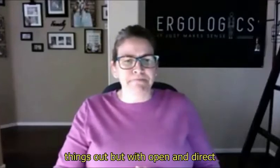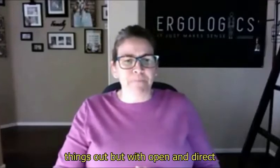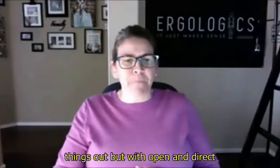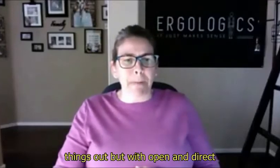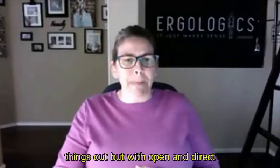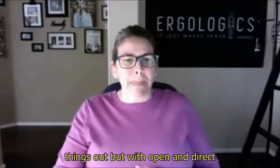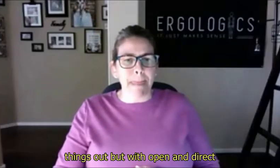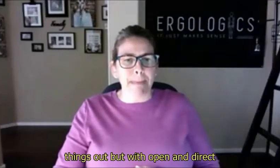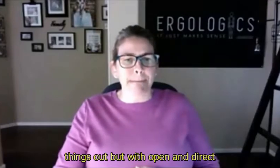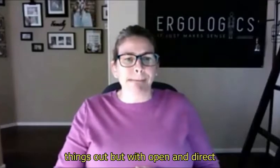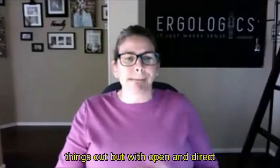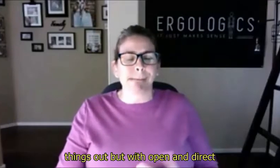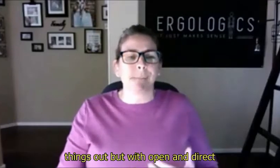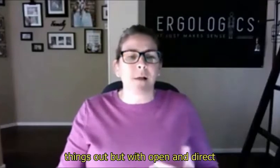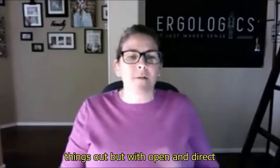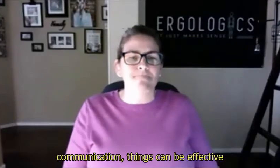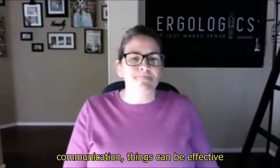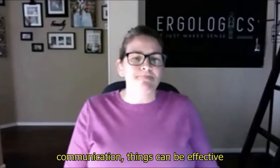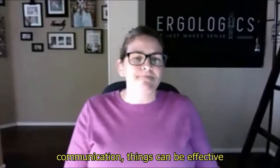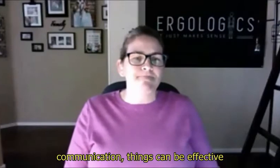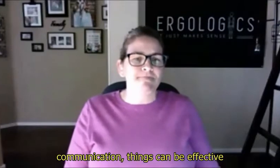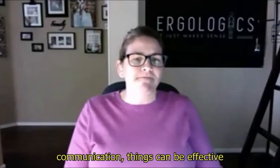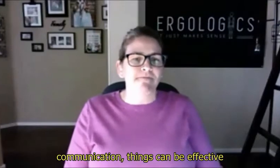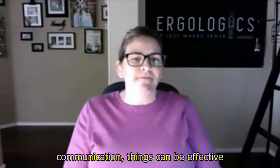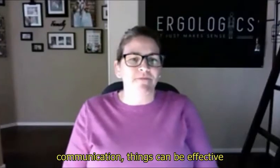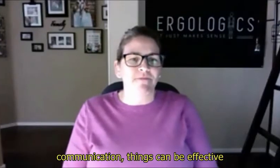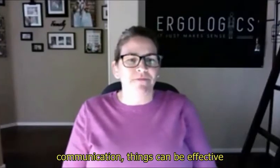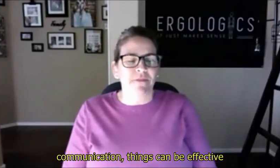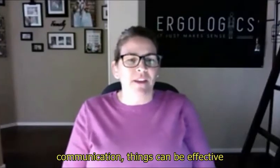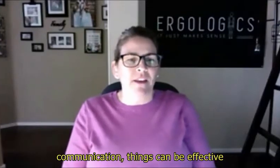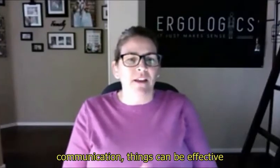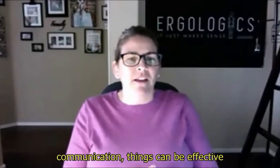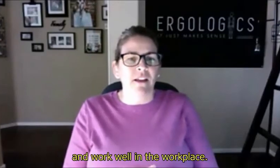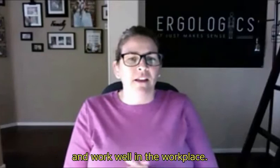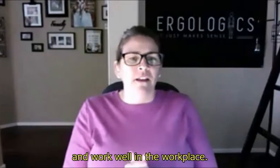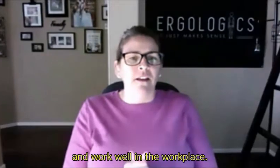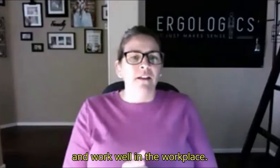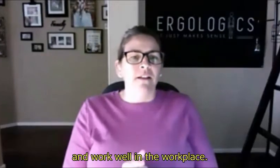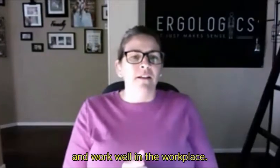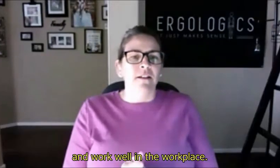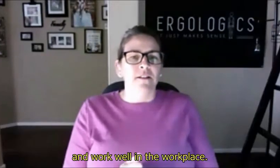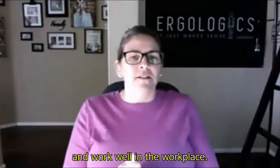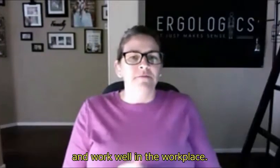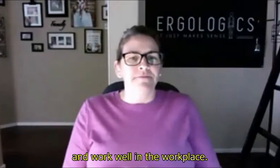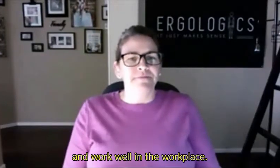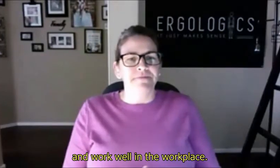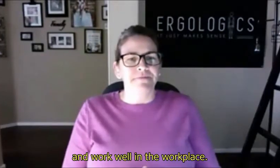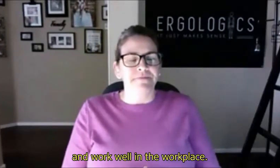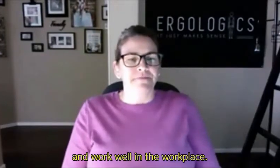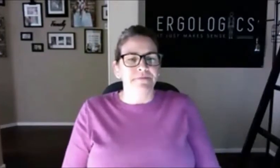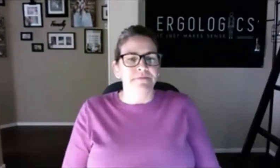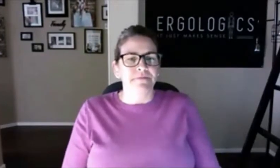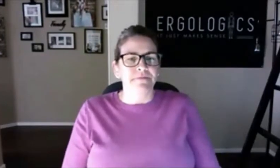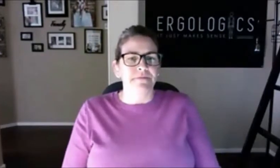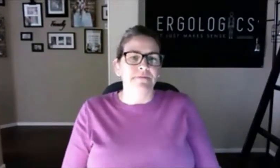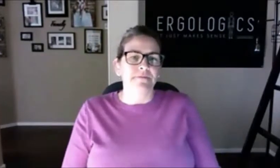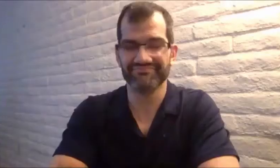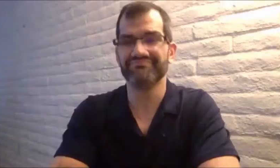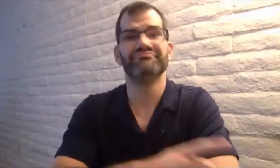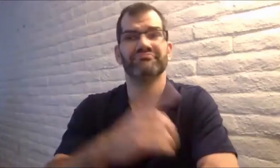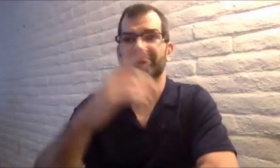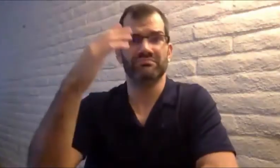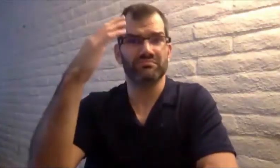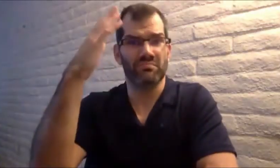out. But with open and direct communication, things can be effective and work well in the workplace.